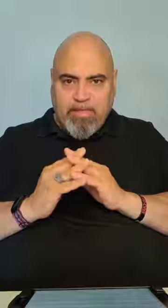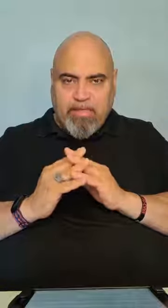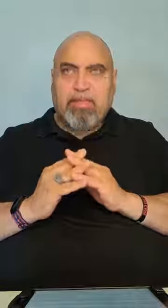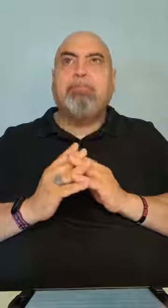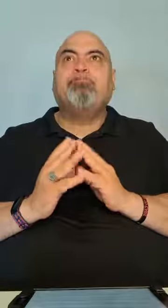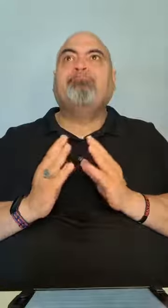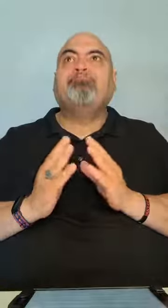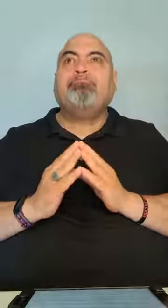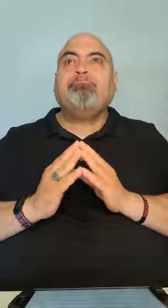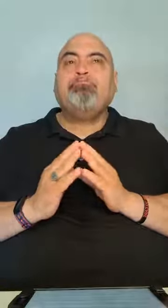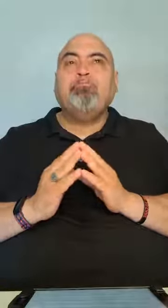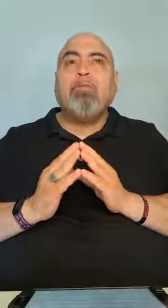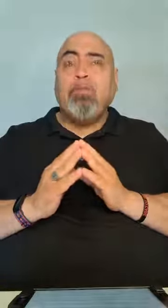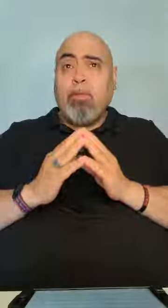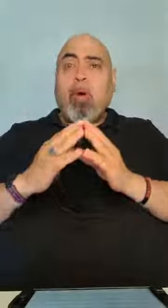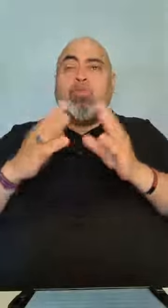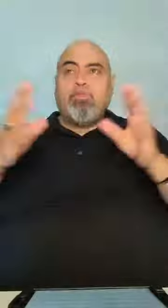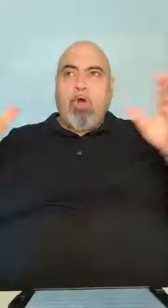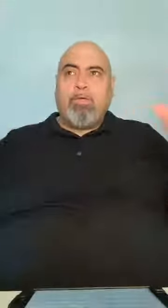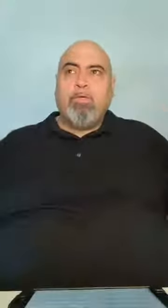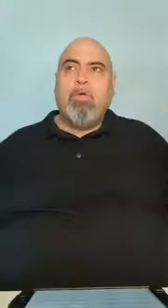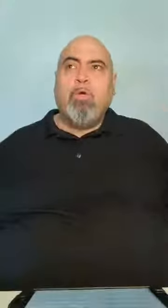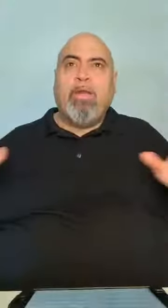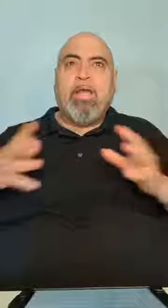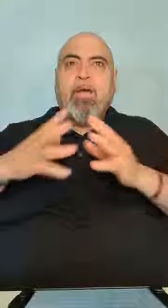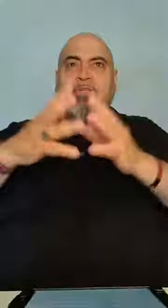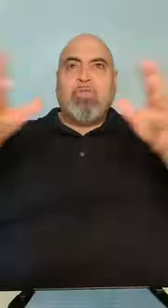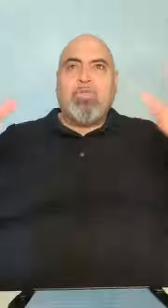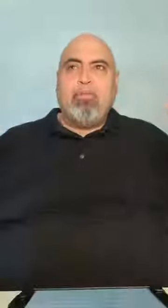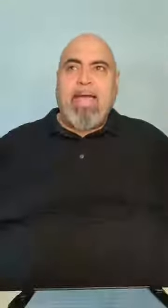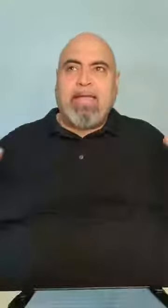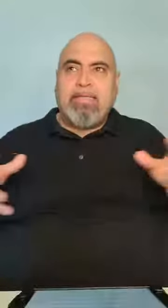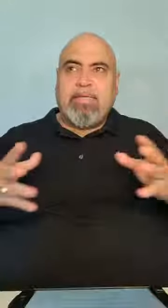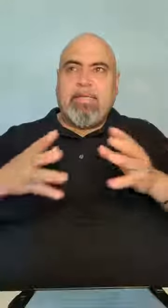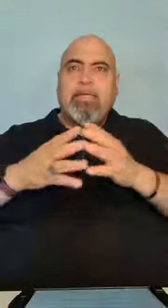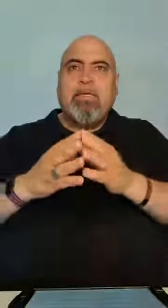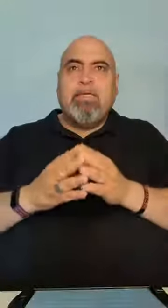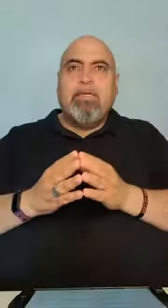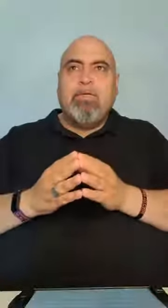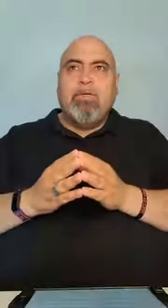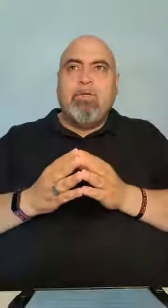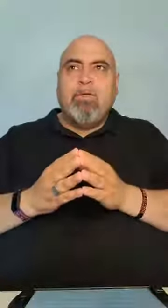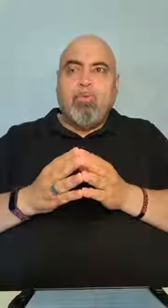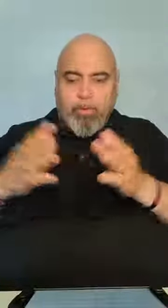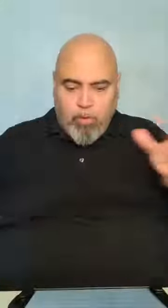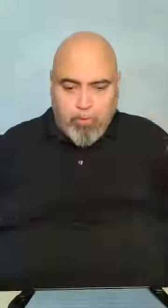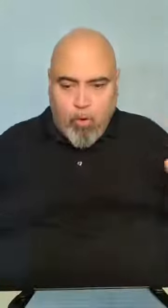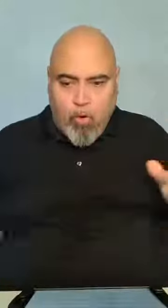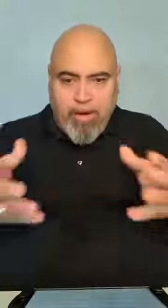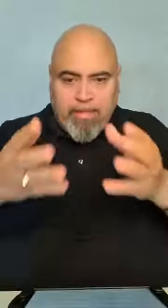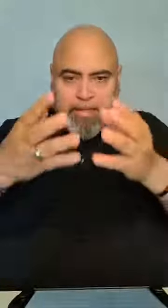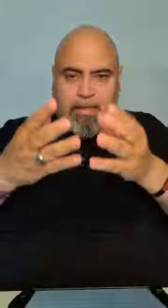seas. For the most part, when it comes to humanity, when we're born as